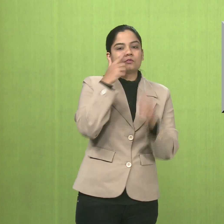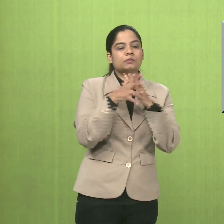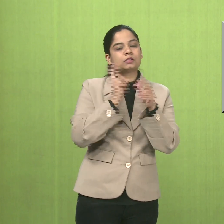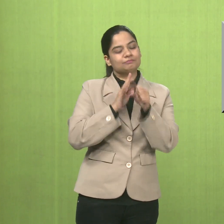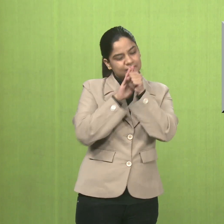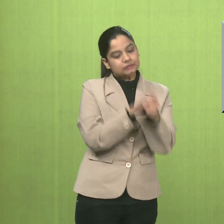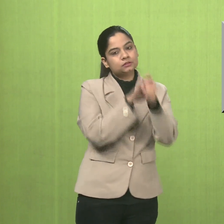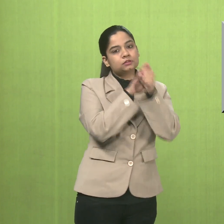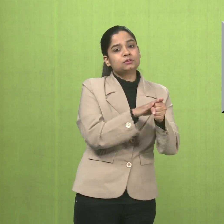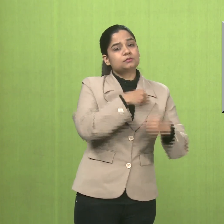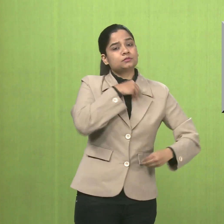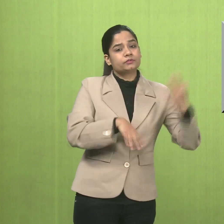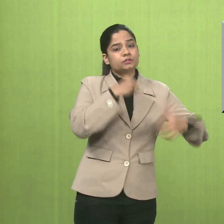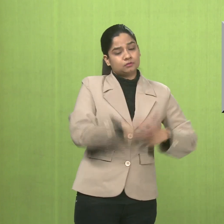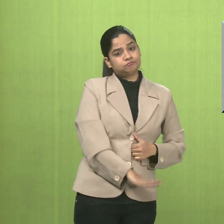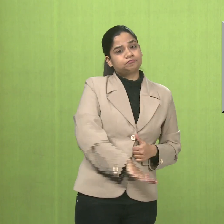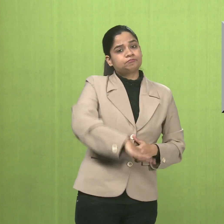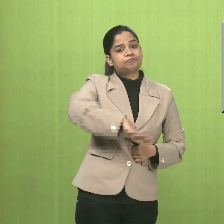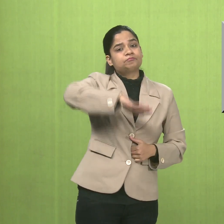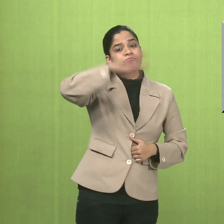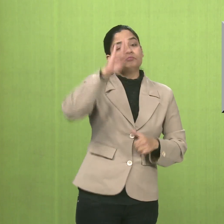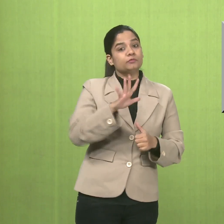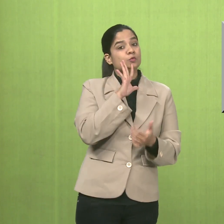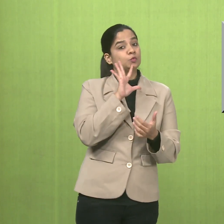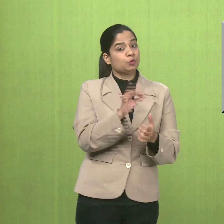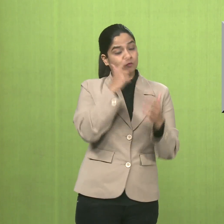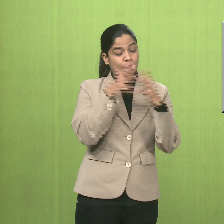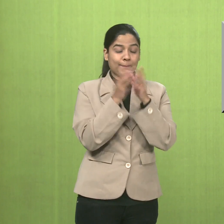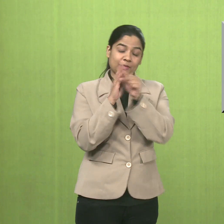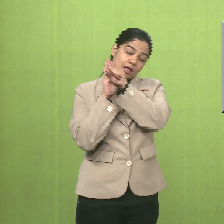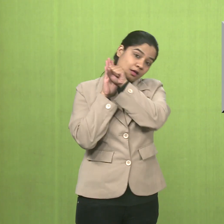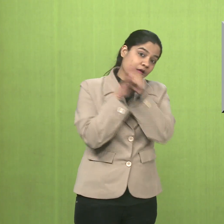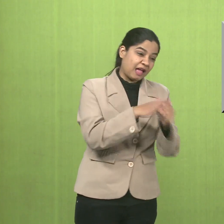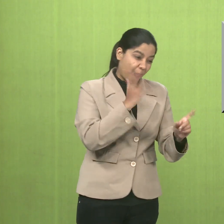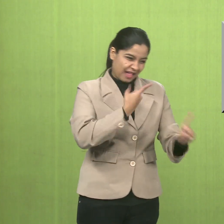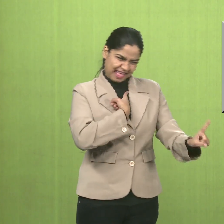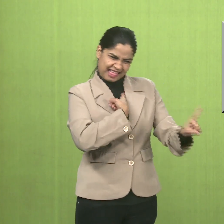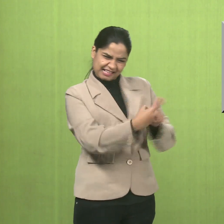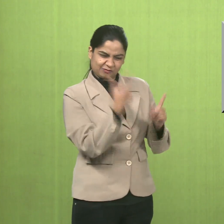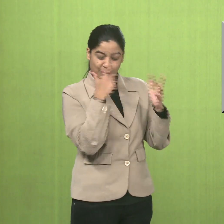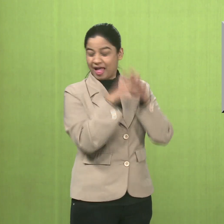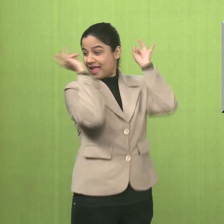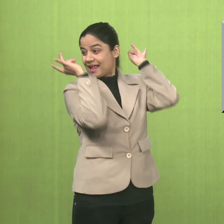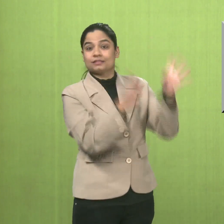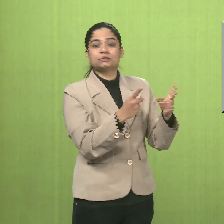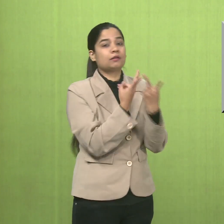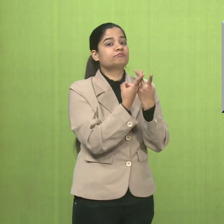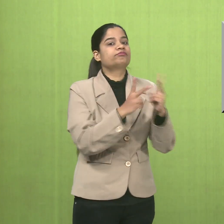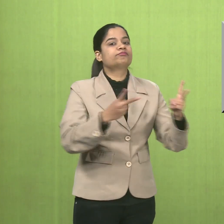in India, there's high level of discrimination against females, against women. Lot of people